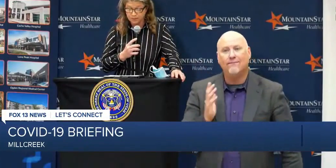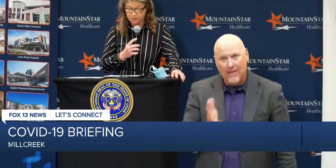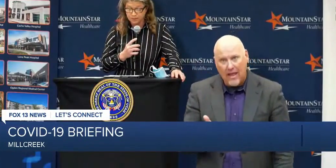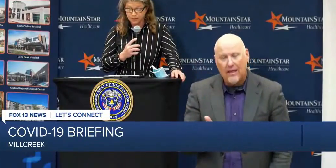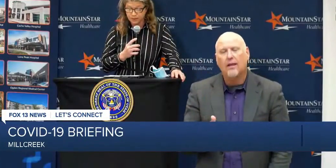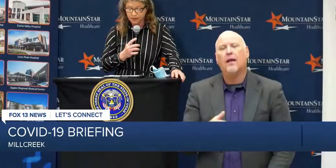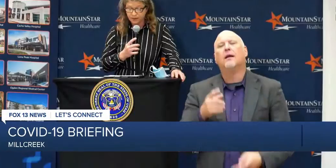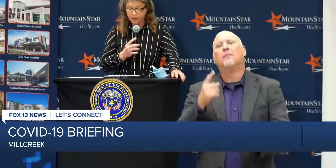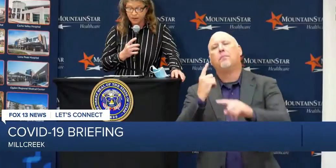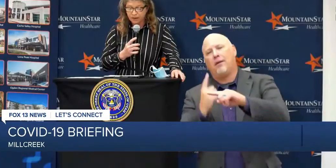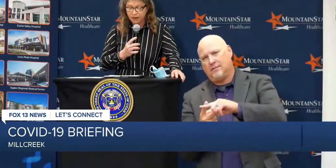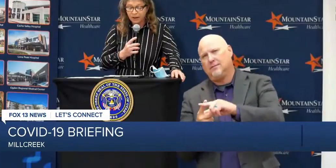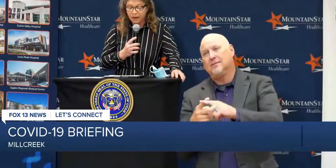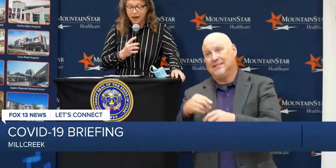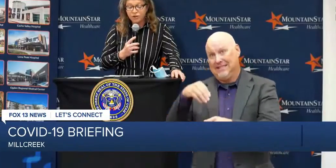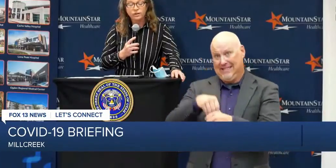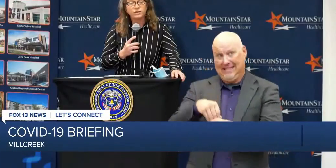others.